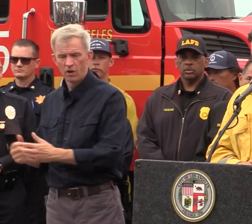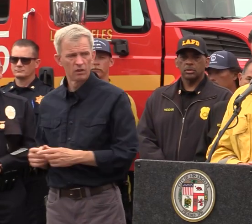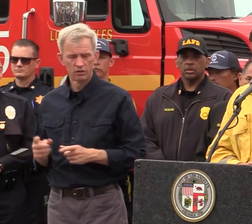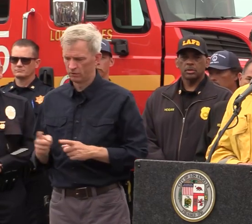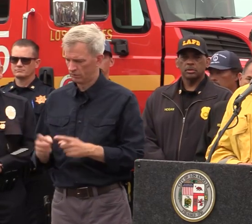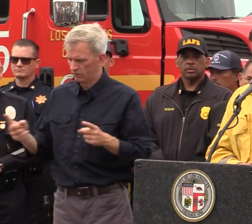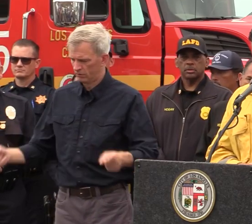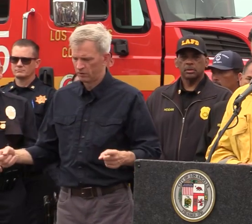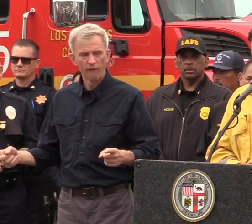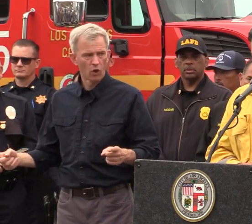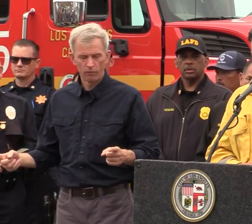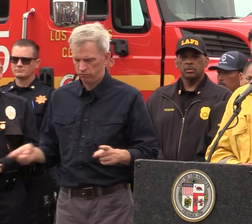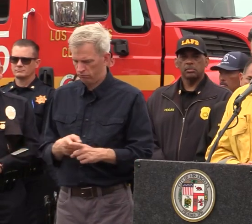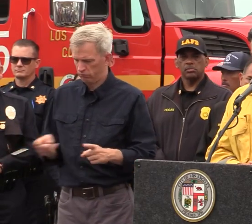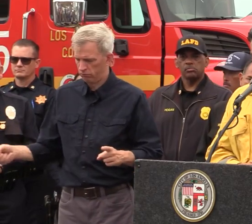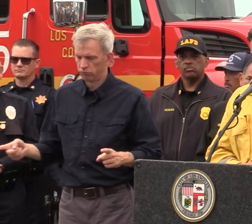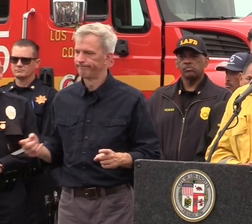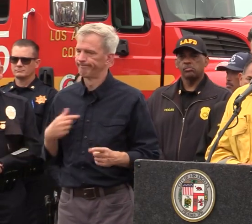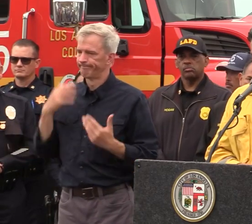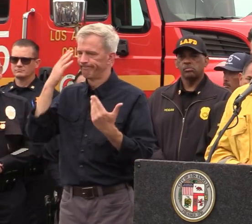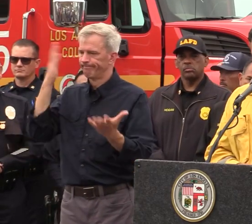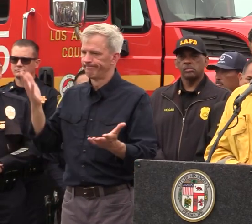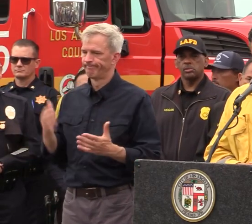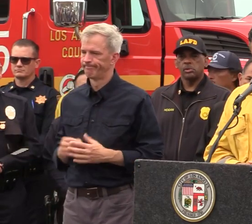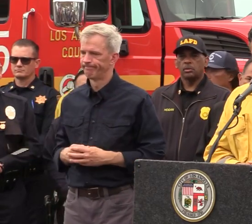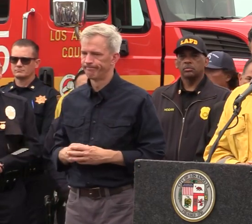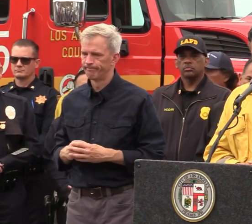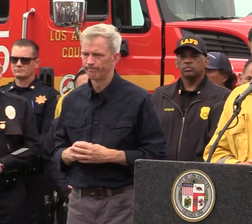I don't know. I don't have that information.